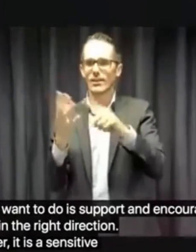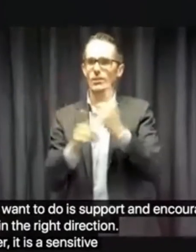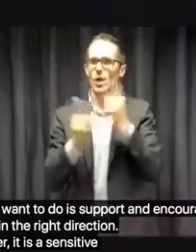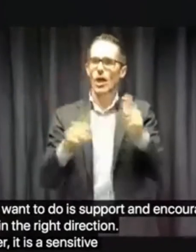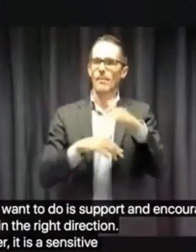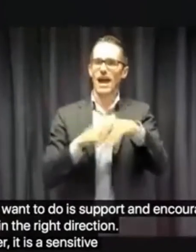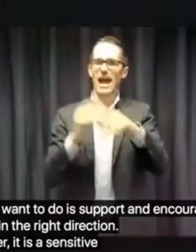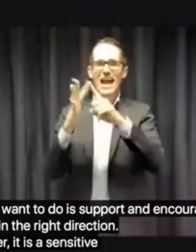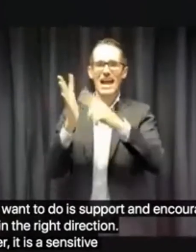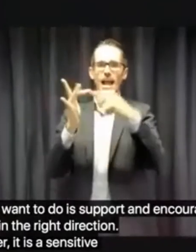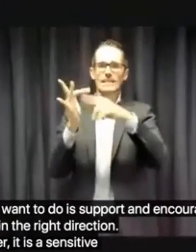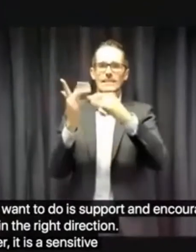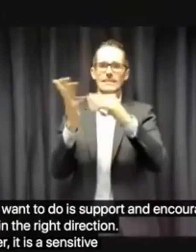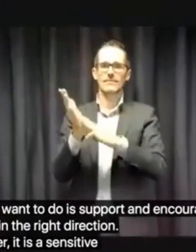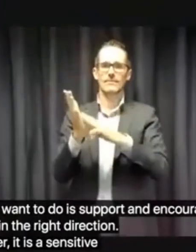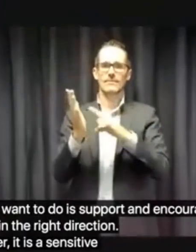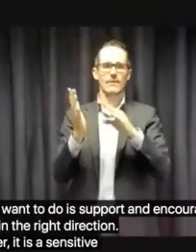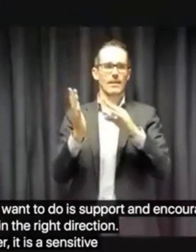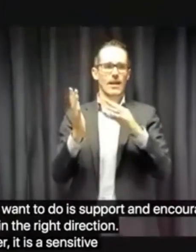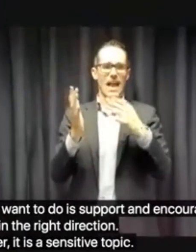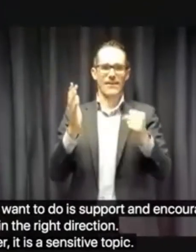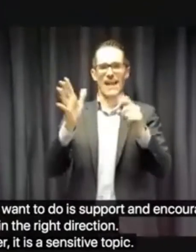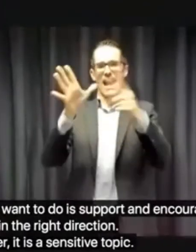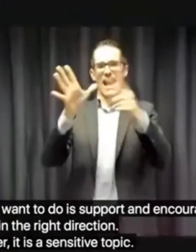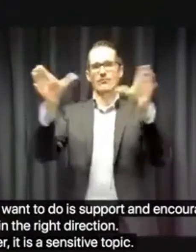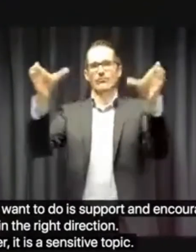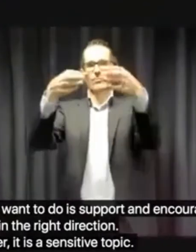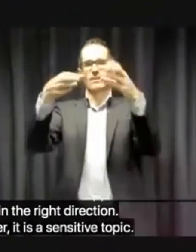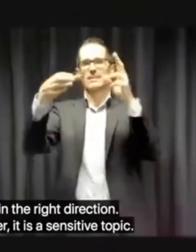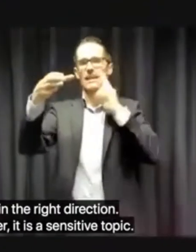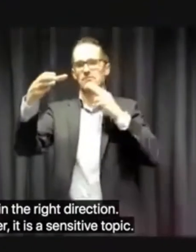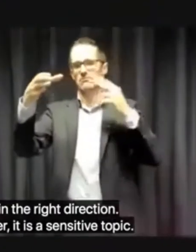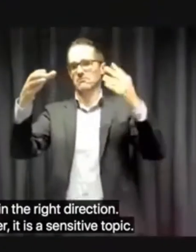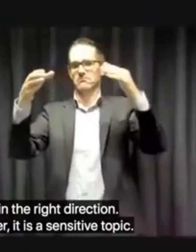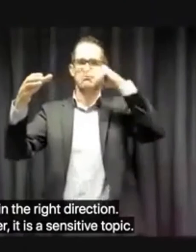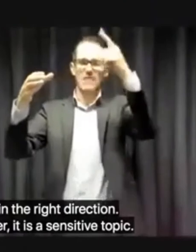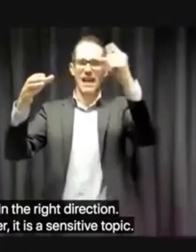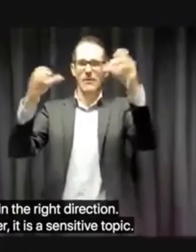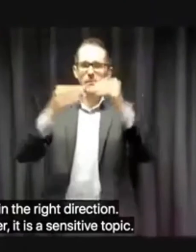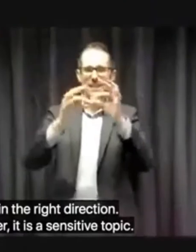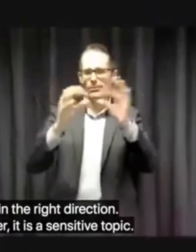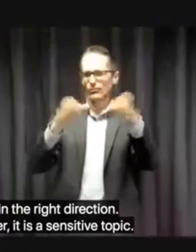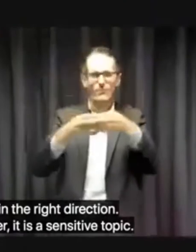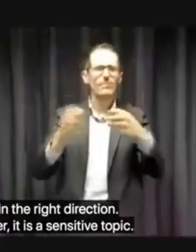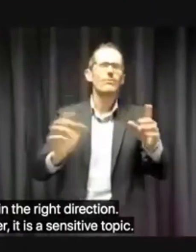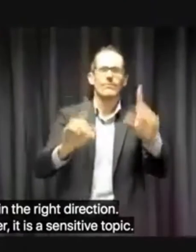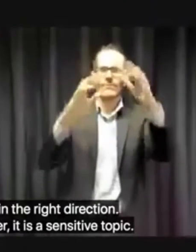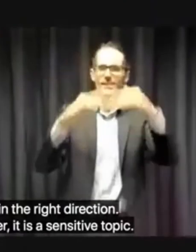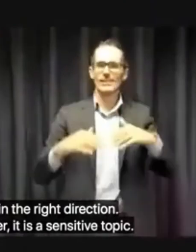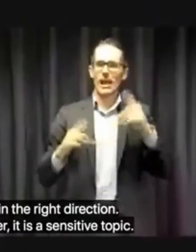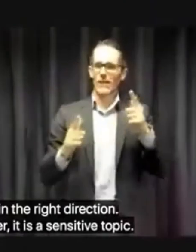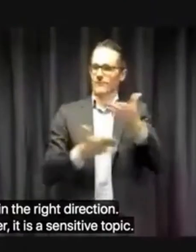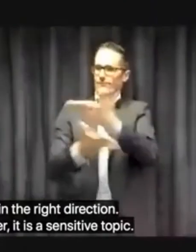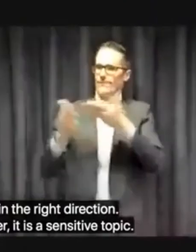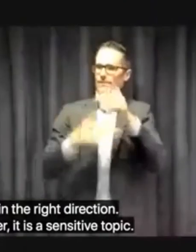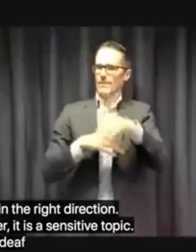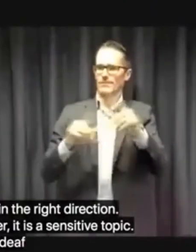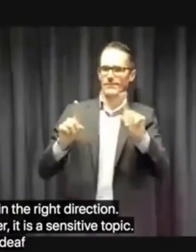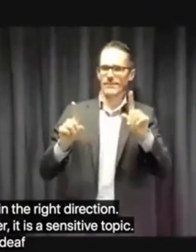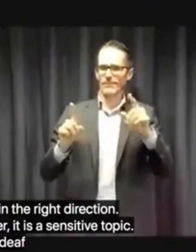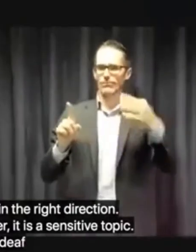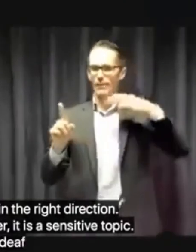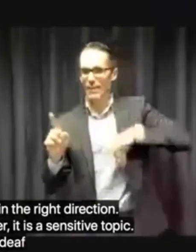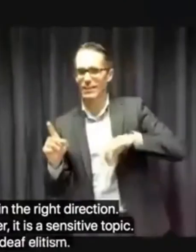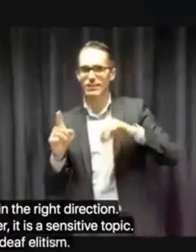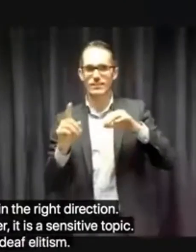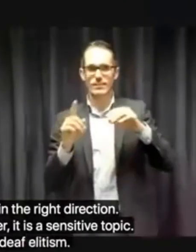Netflix, Deaf You, that really talks a lot about deaf elitism, the A group of deaf elites, the B group of deaf people.